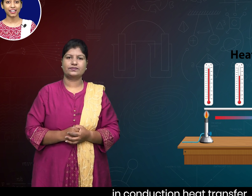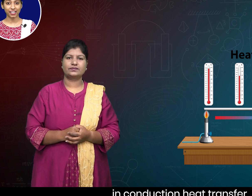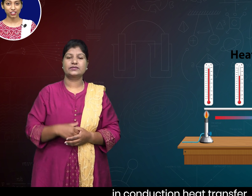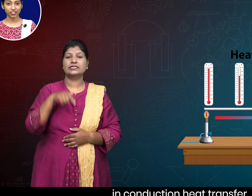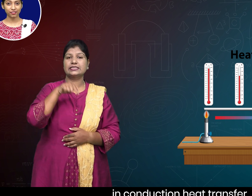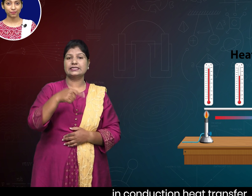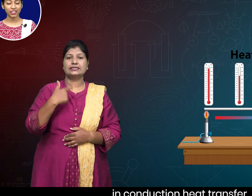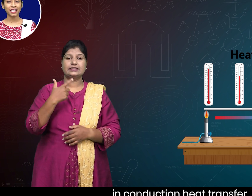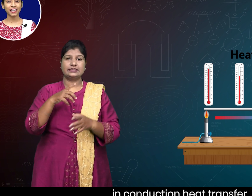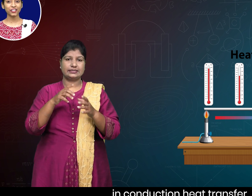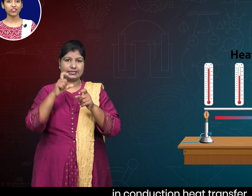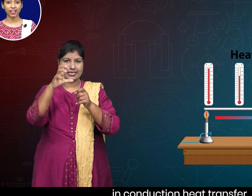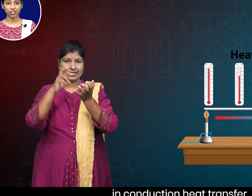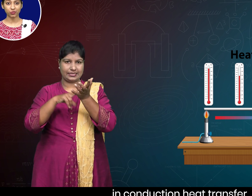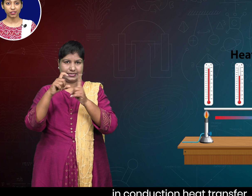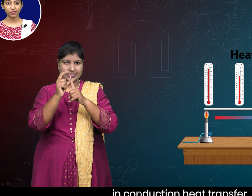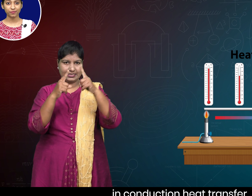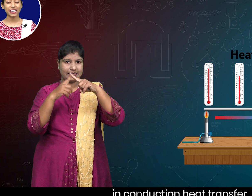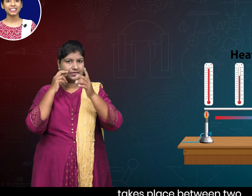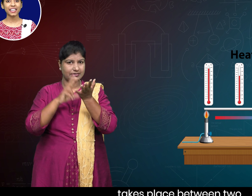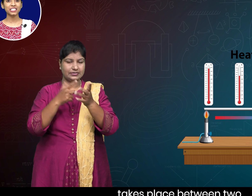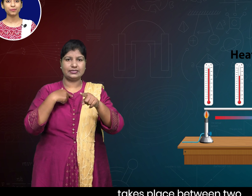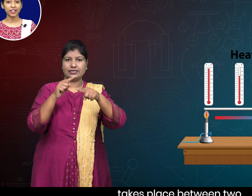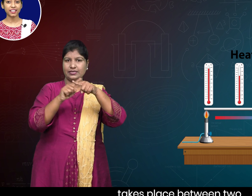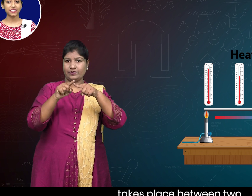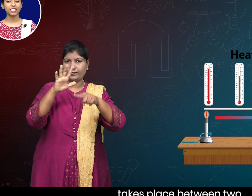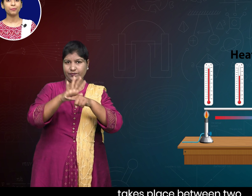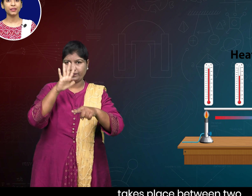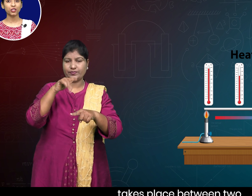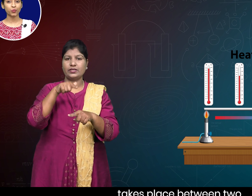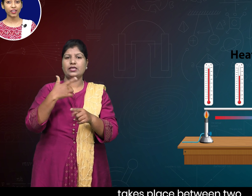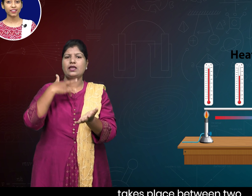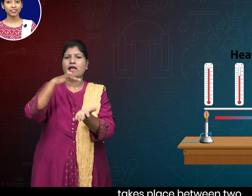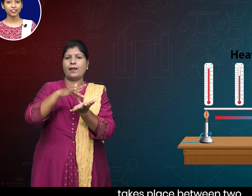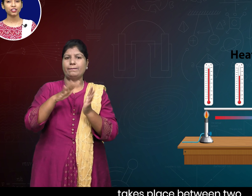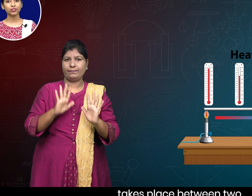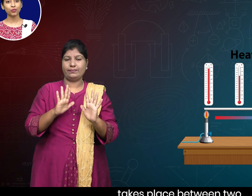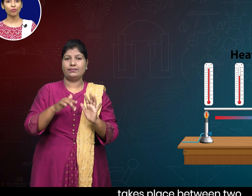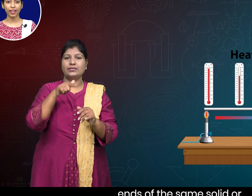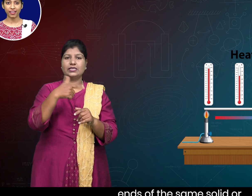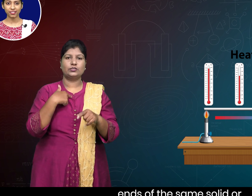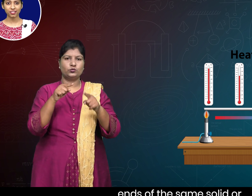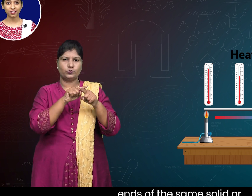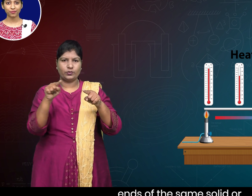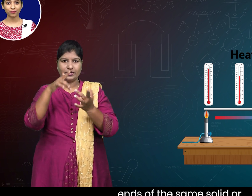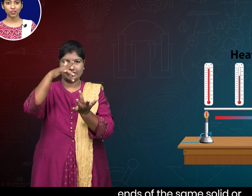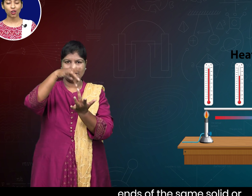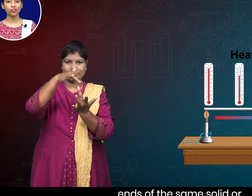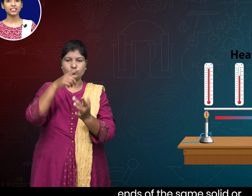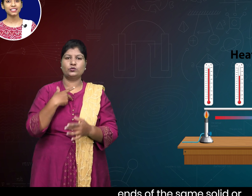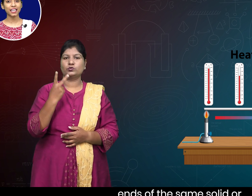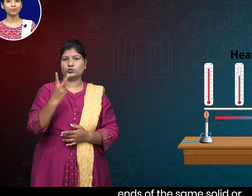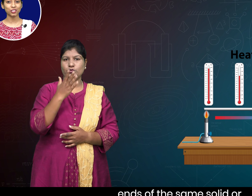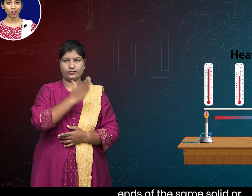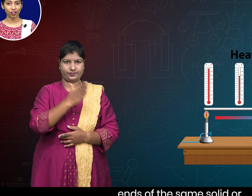In conduction, heat transfer takes place between two ends